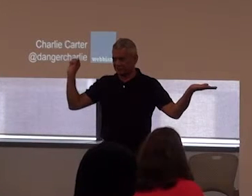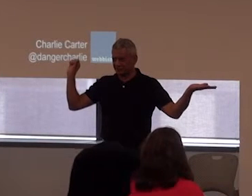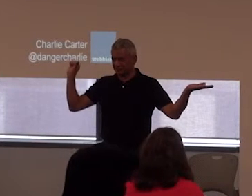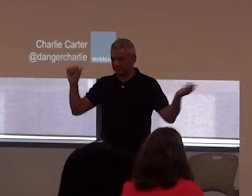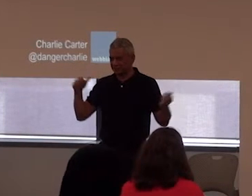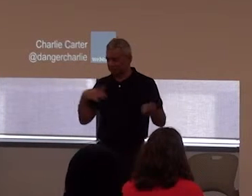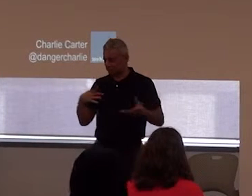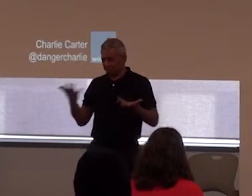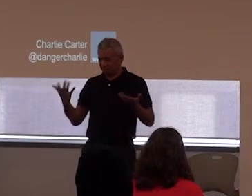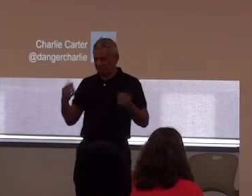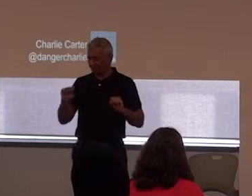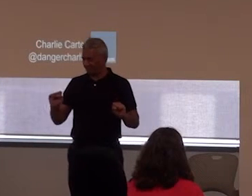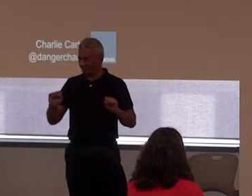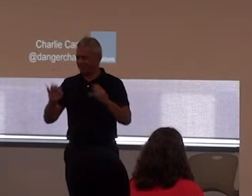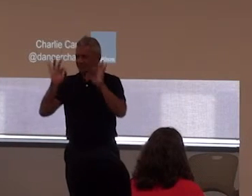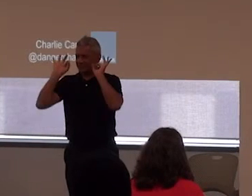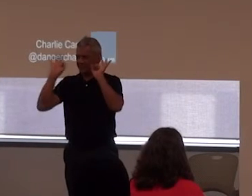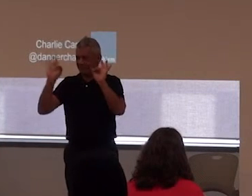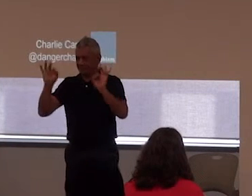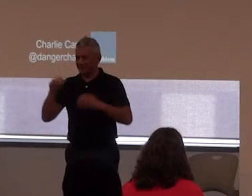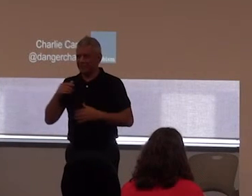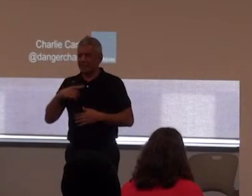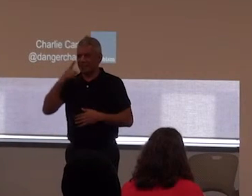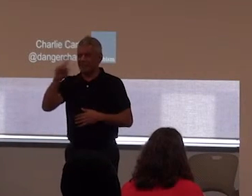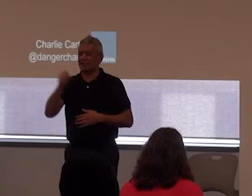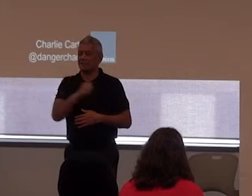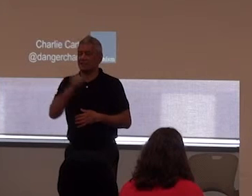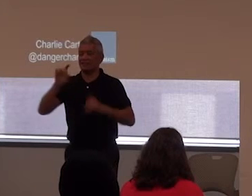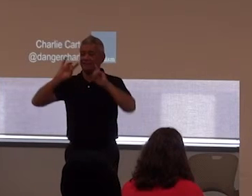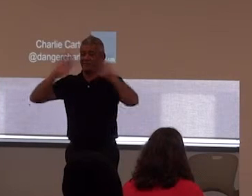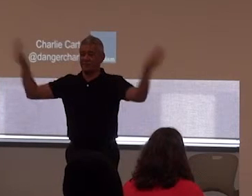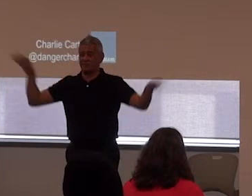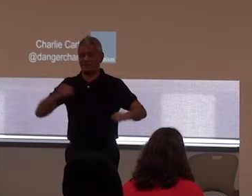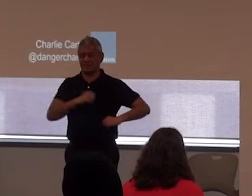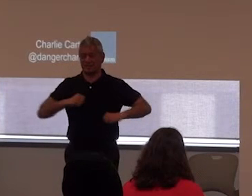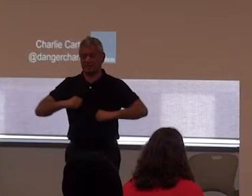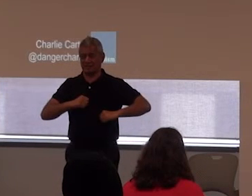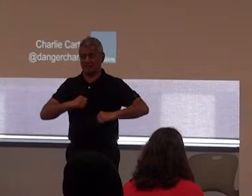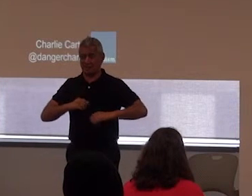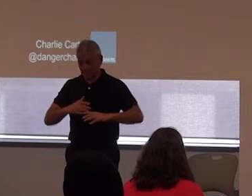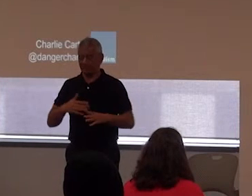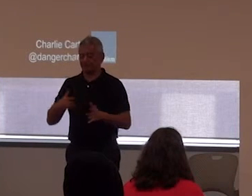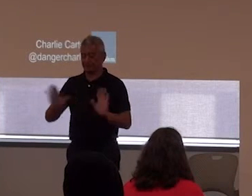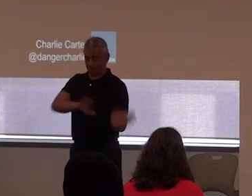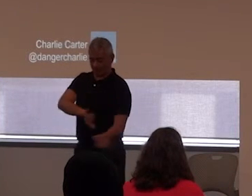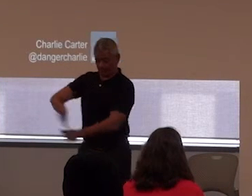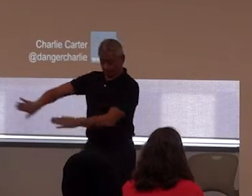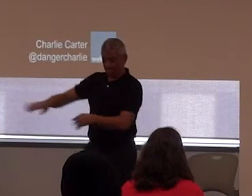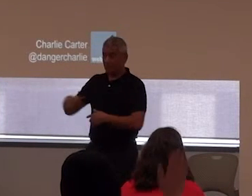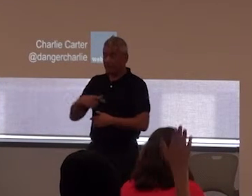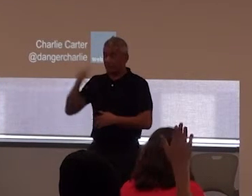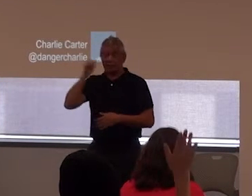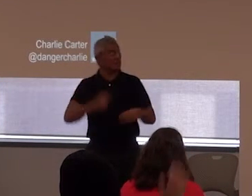Okay, thanks, because I'm so glad someone said that. It would drive me nuts too. Okay, so Global Accessibility Awareness Day. Did anyone know that was